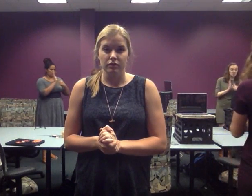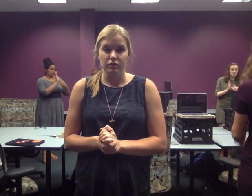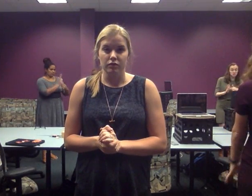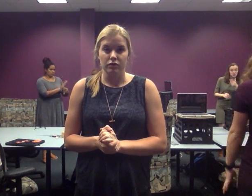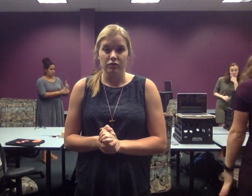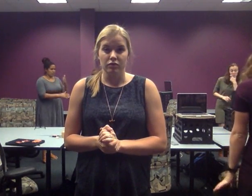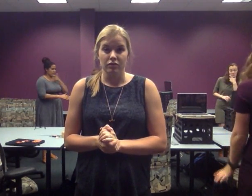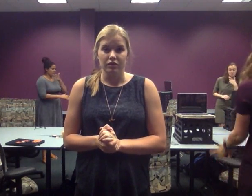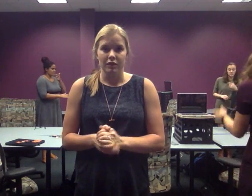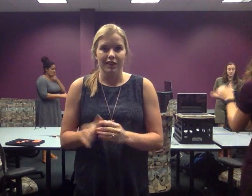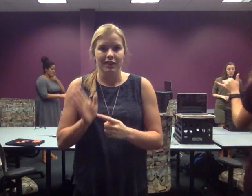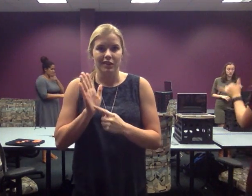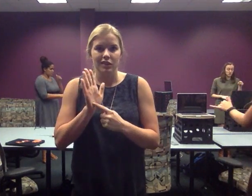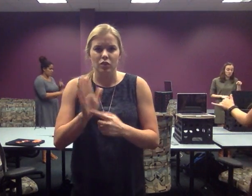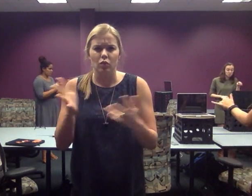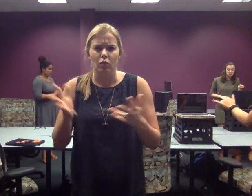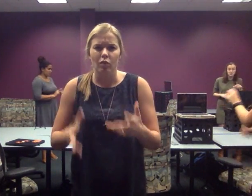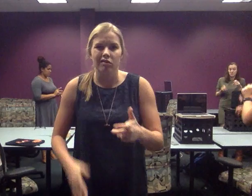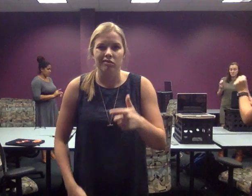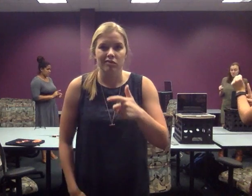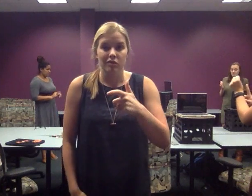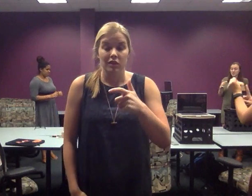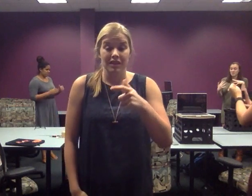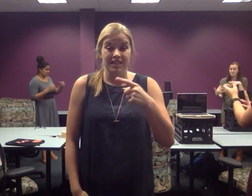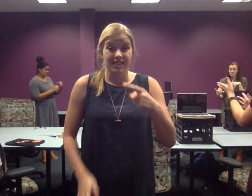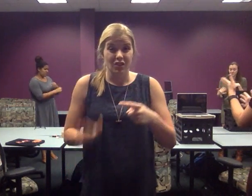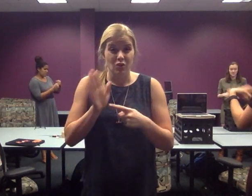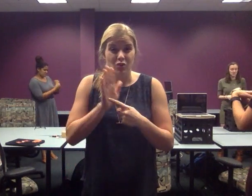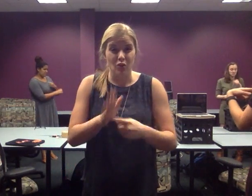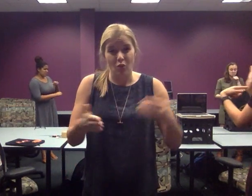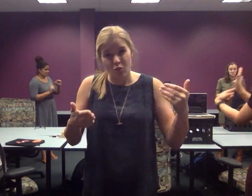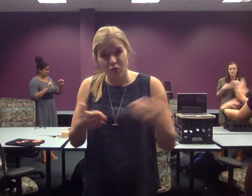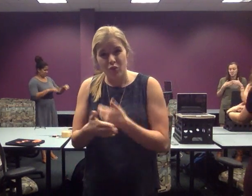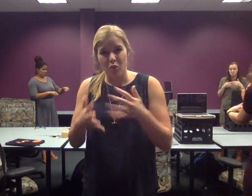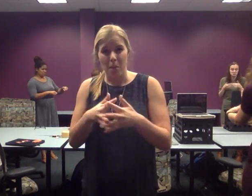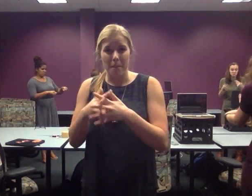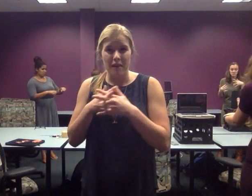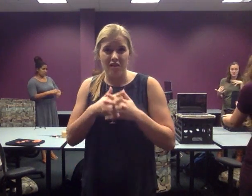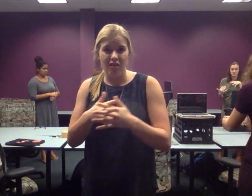and the British aren't going to get this done so easily. Any questions?